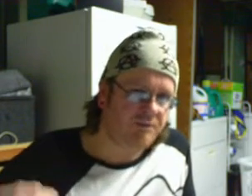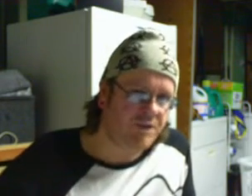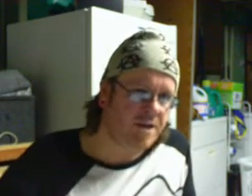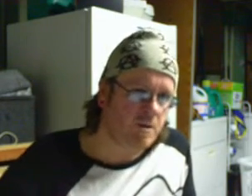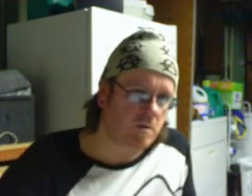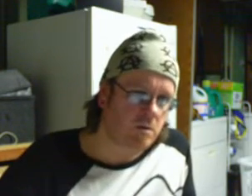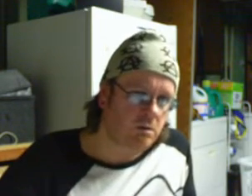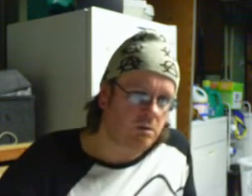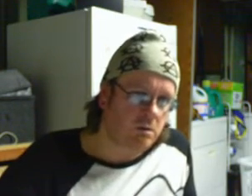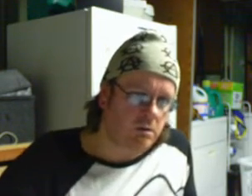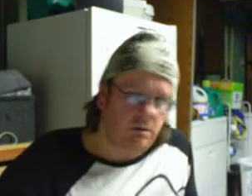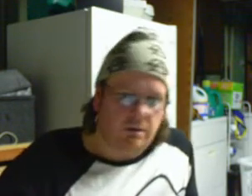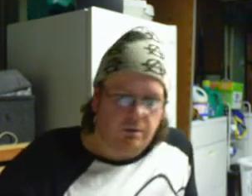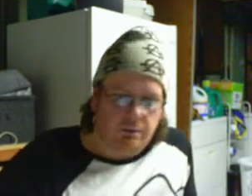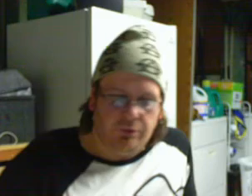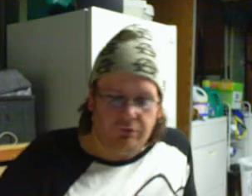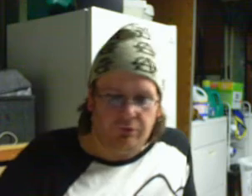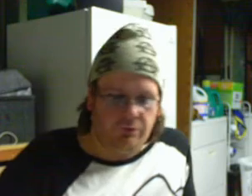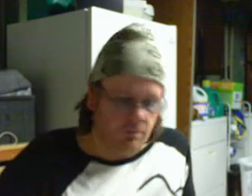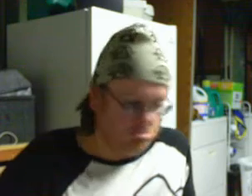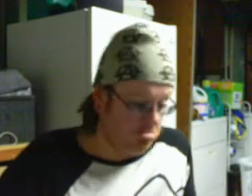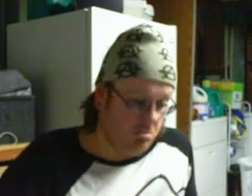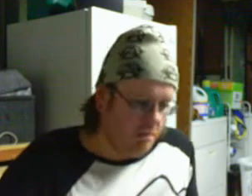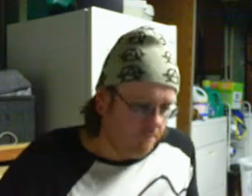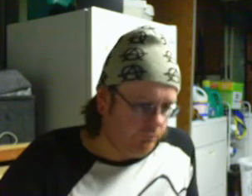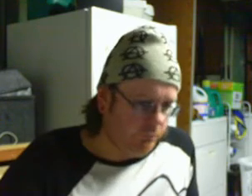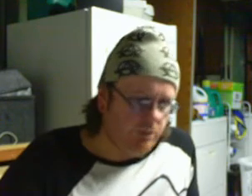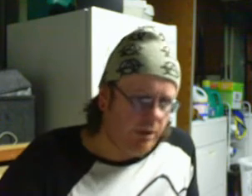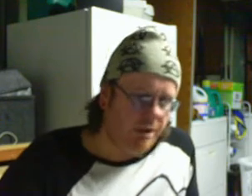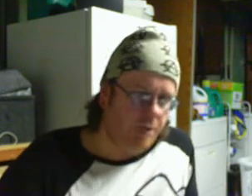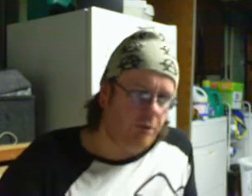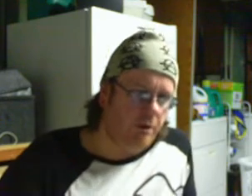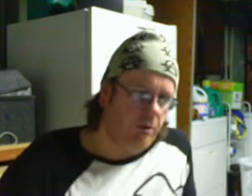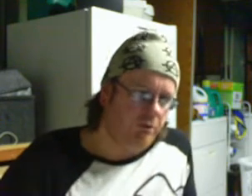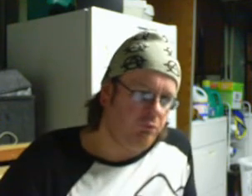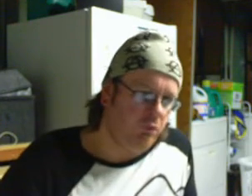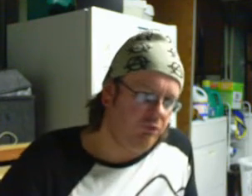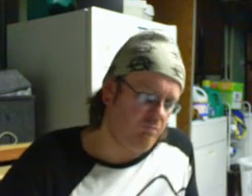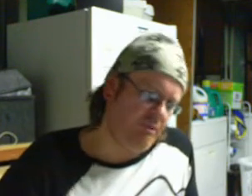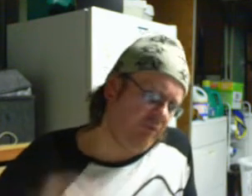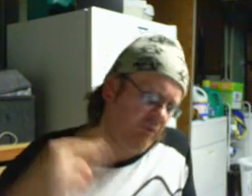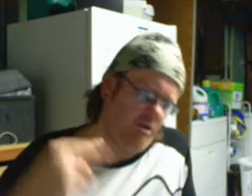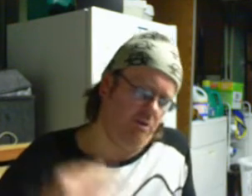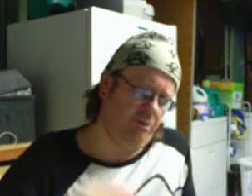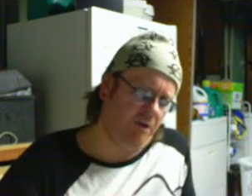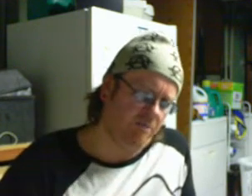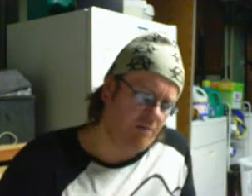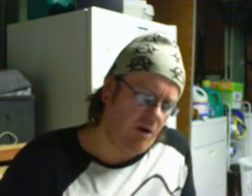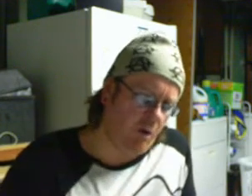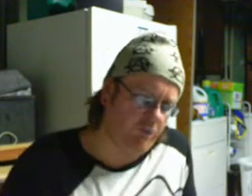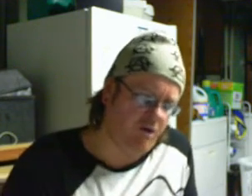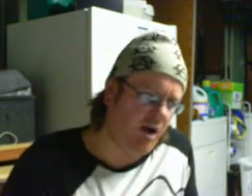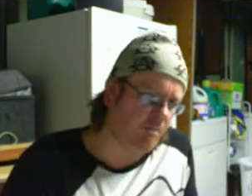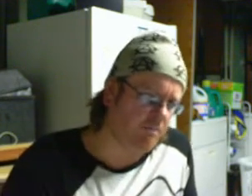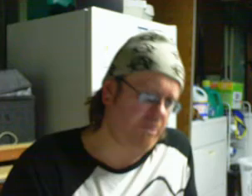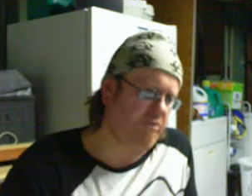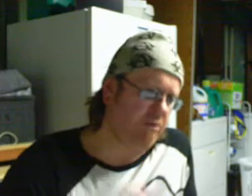fear. This is, and we call this wisdom, but this is how the government always operates. It's